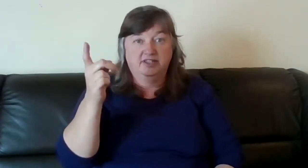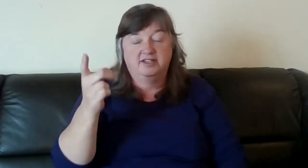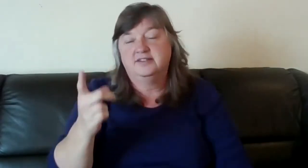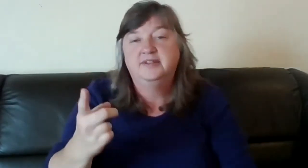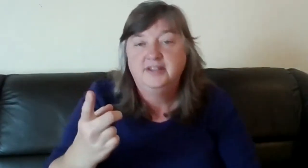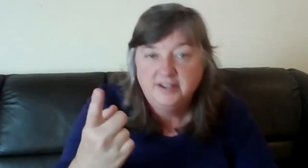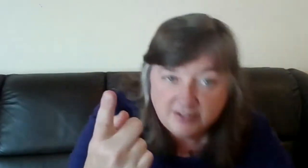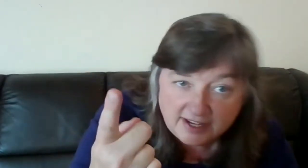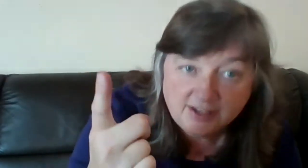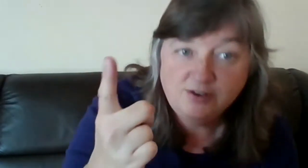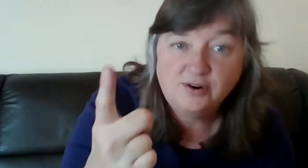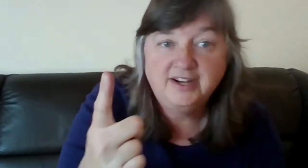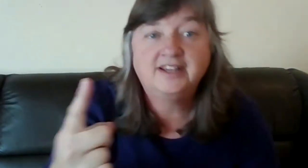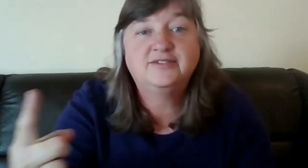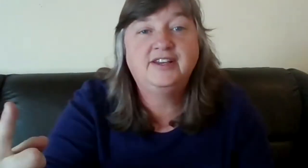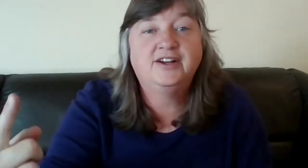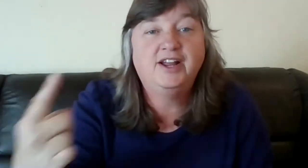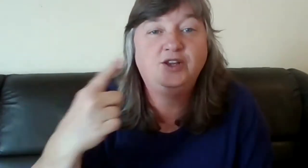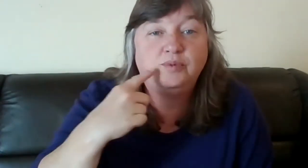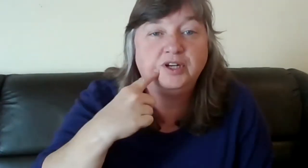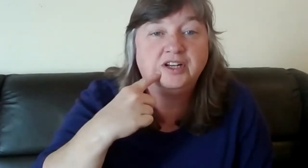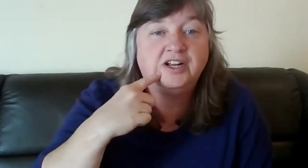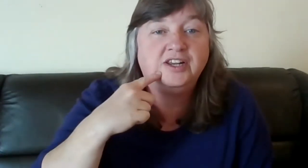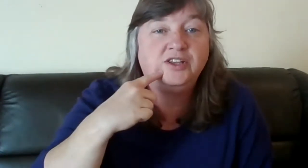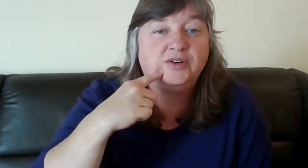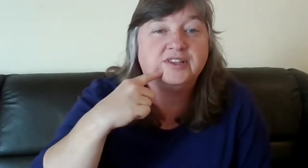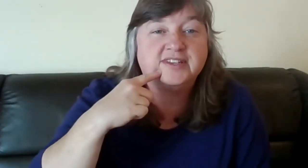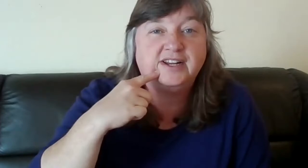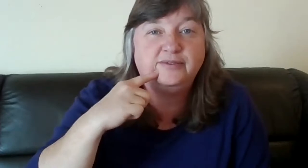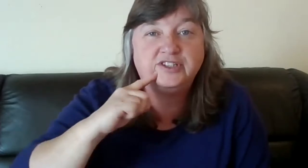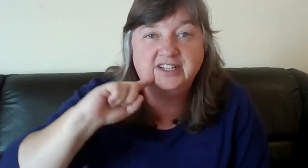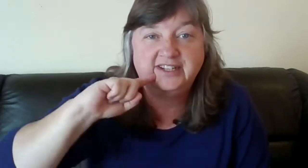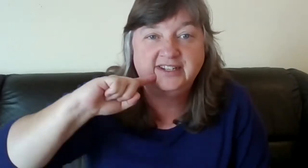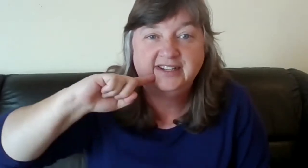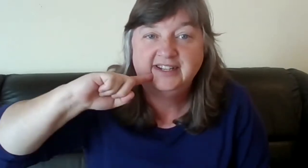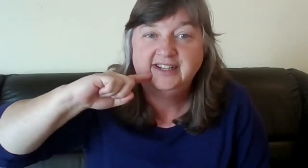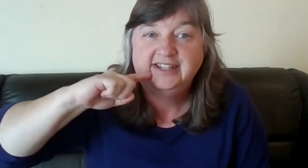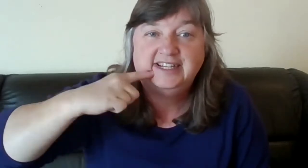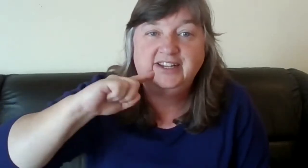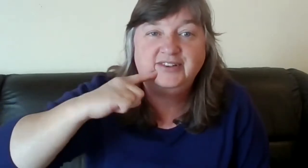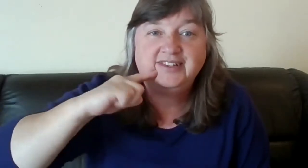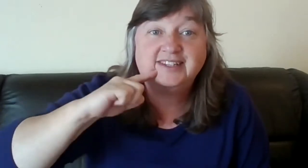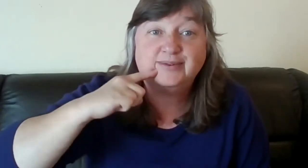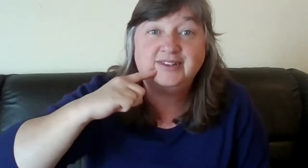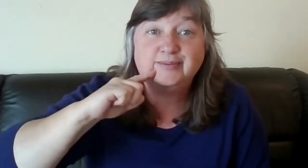does. You take your index finger and you put it on the side of your chin, and you do this while you